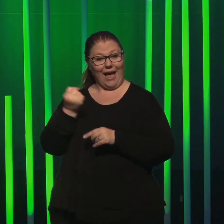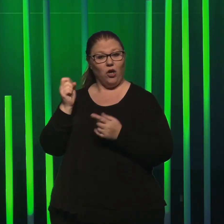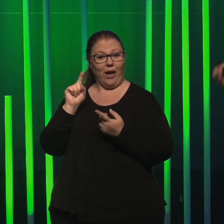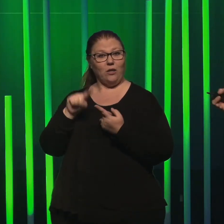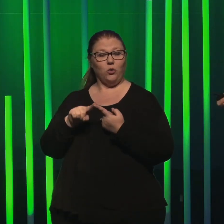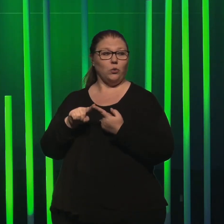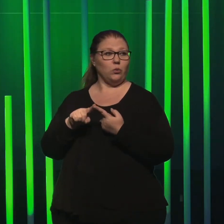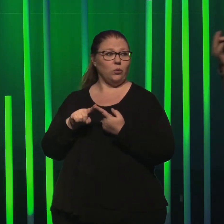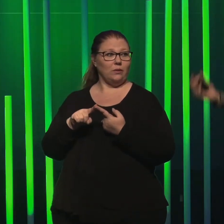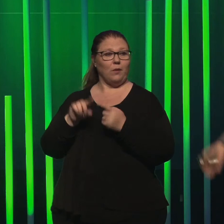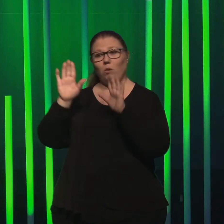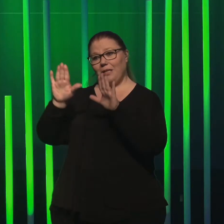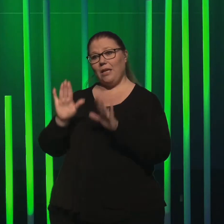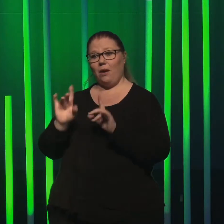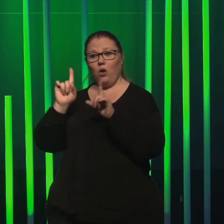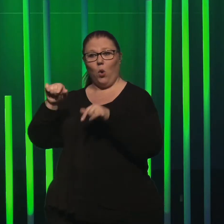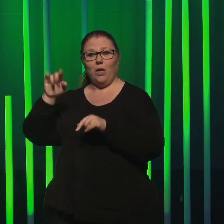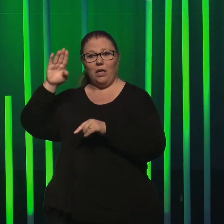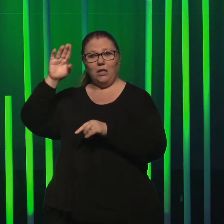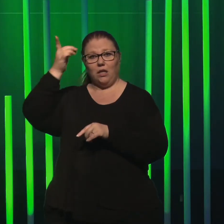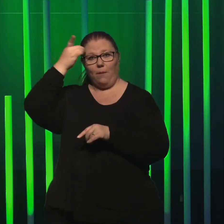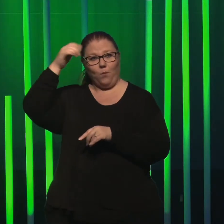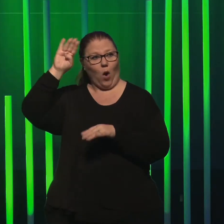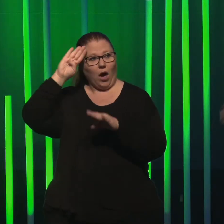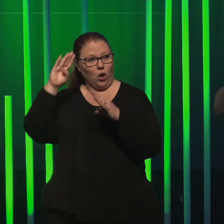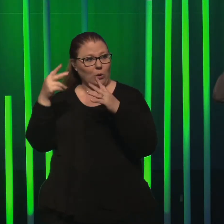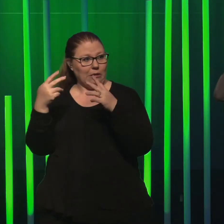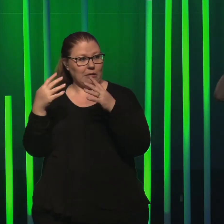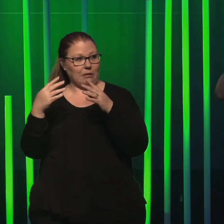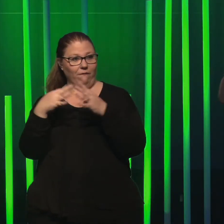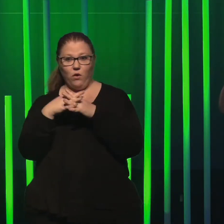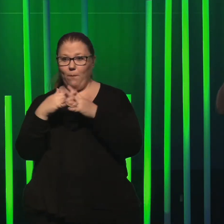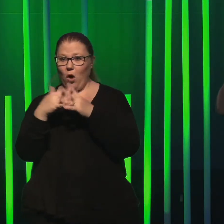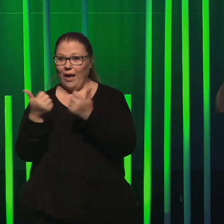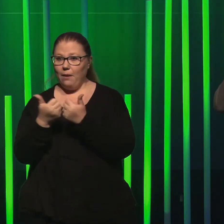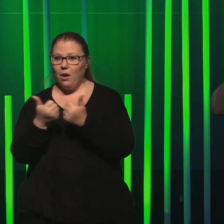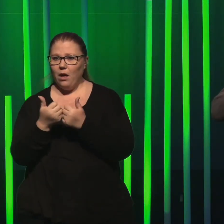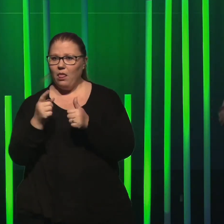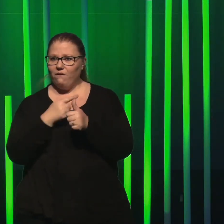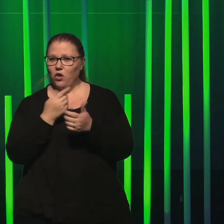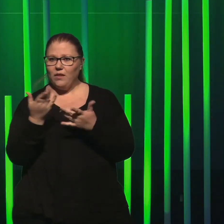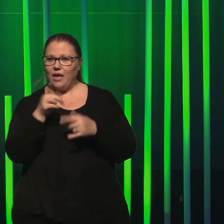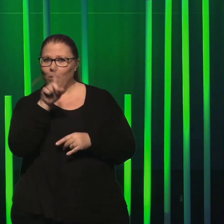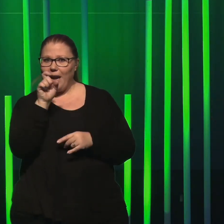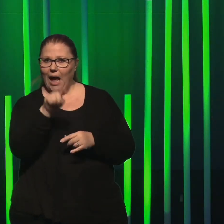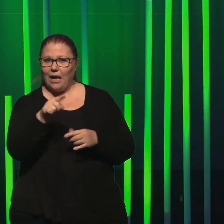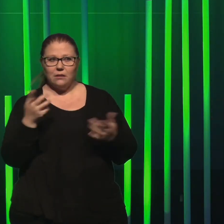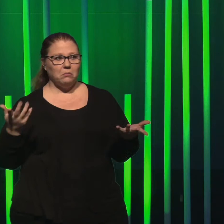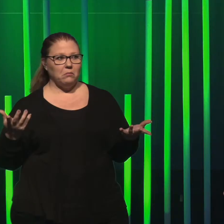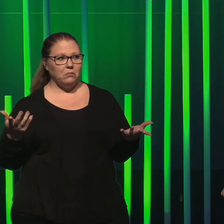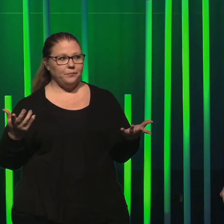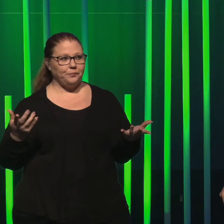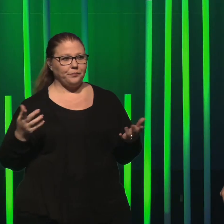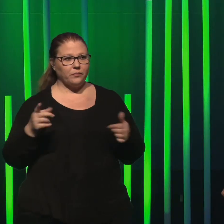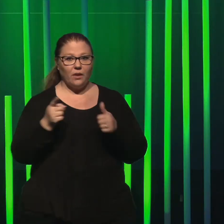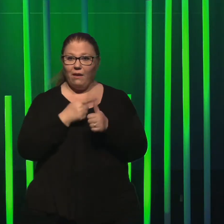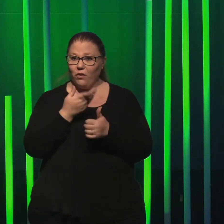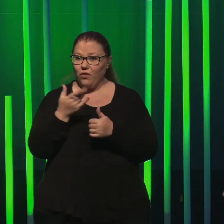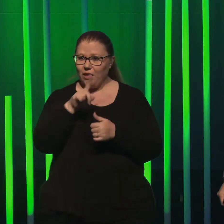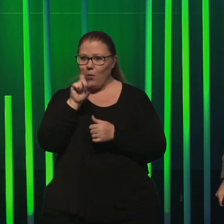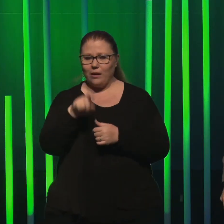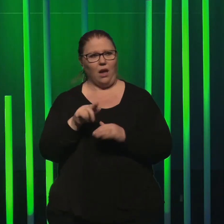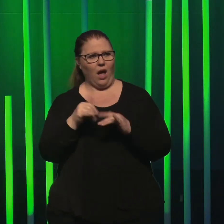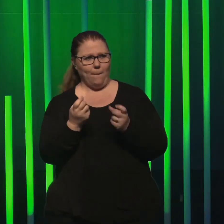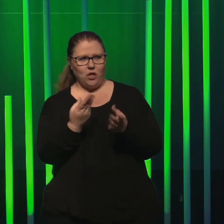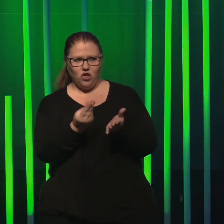or let's go on Sunday to the Broncos game, right? We can, like, what's the first thing that you might ask, right? So if the first thing you were to ask is, well, how